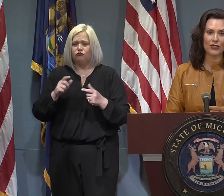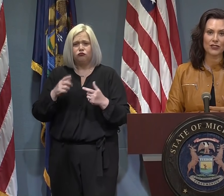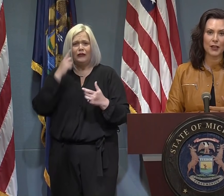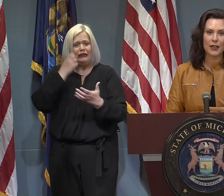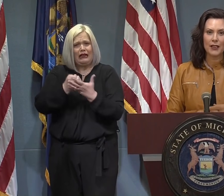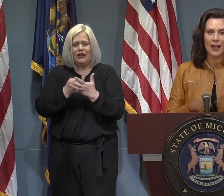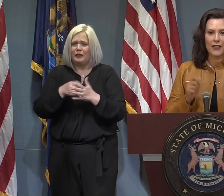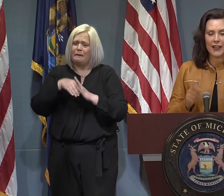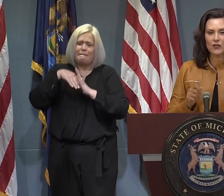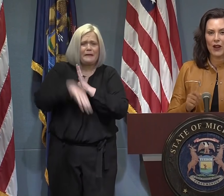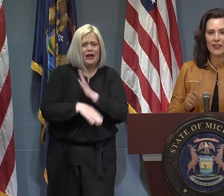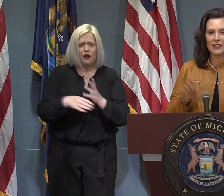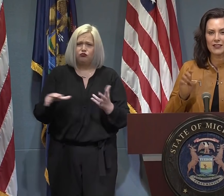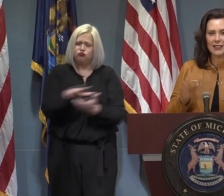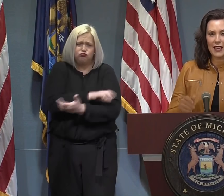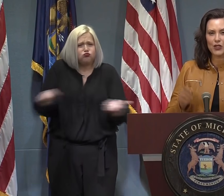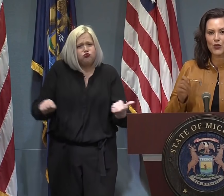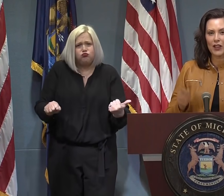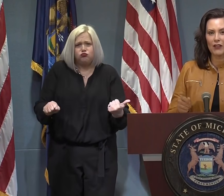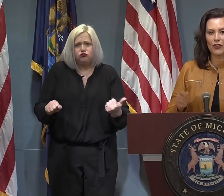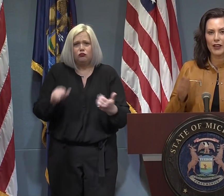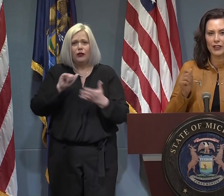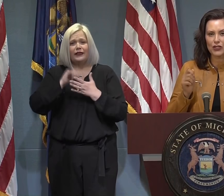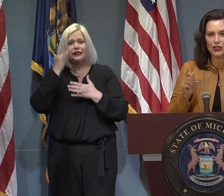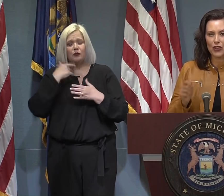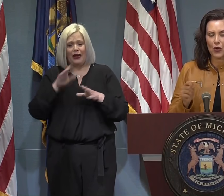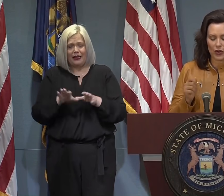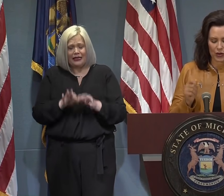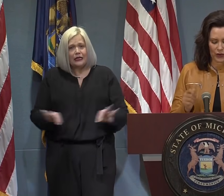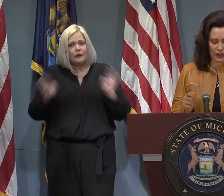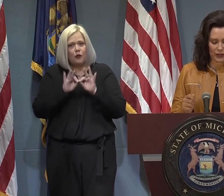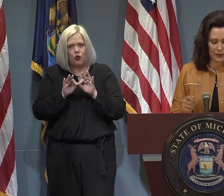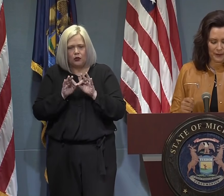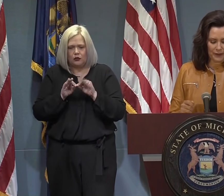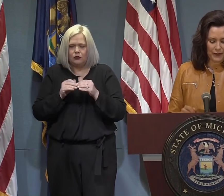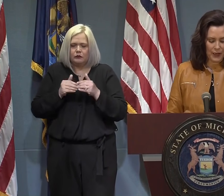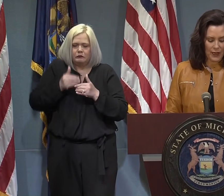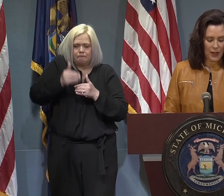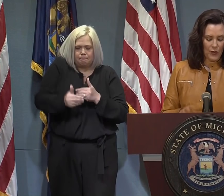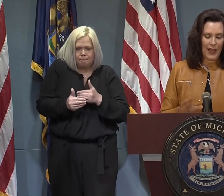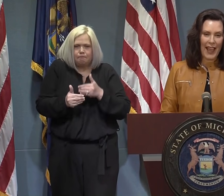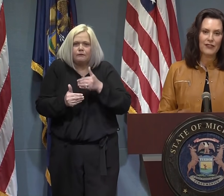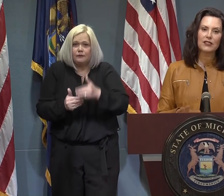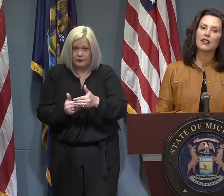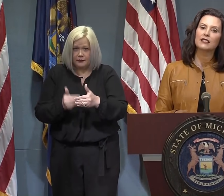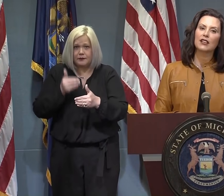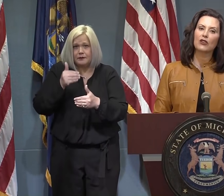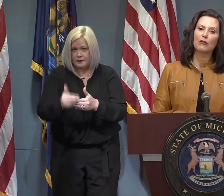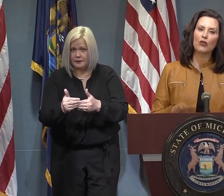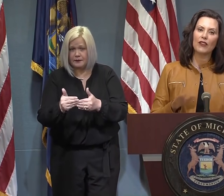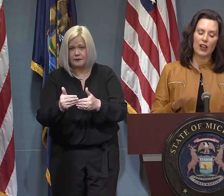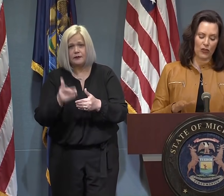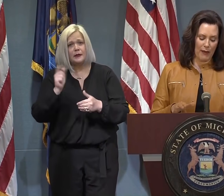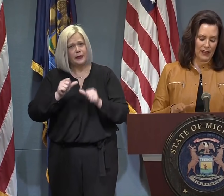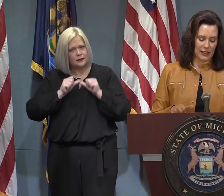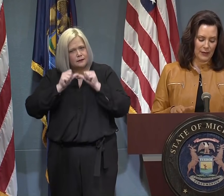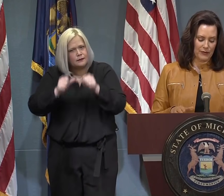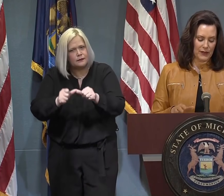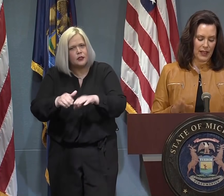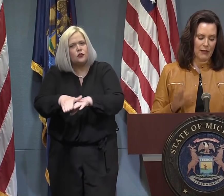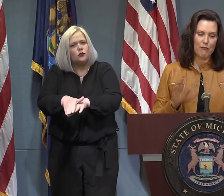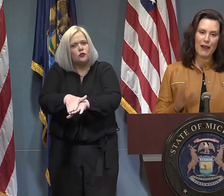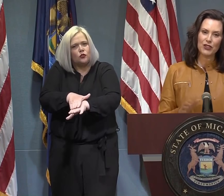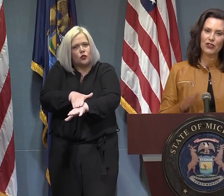the first. And that's why this staged recovery is so critical. We have to continue to move